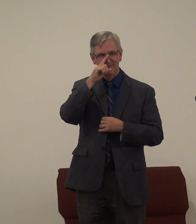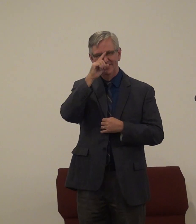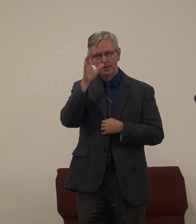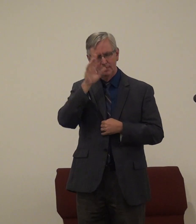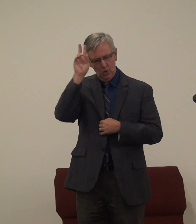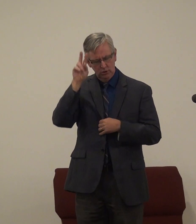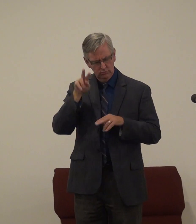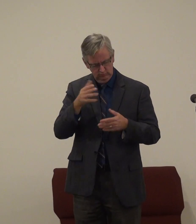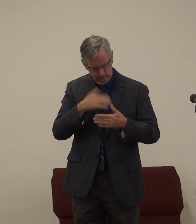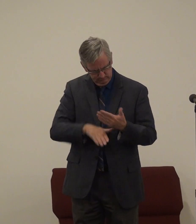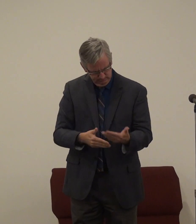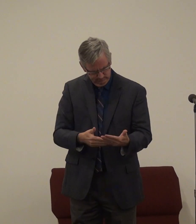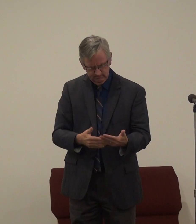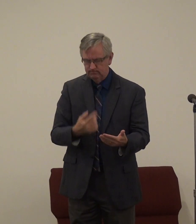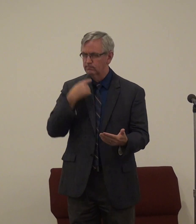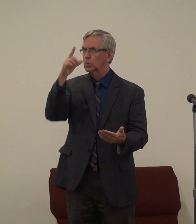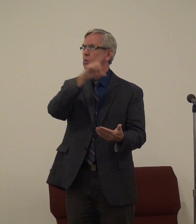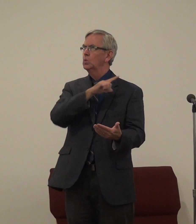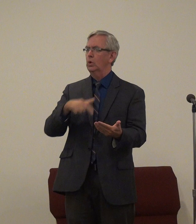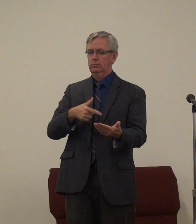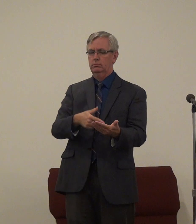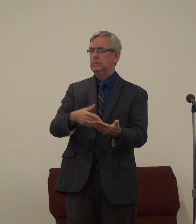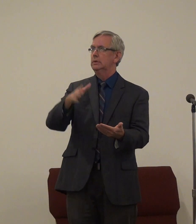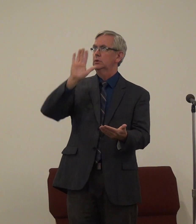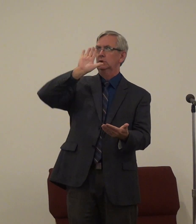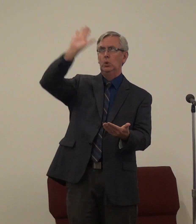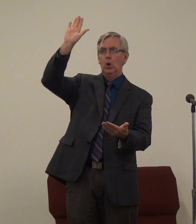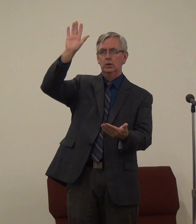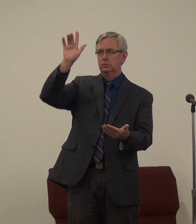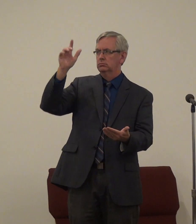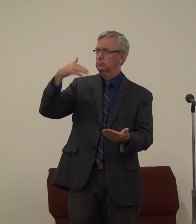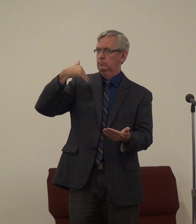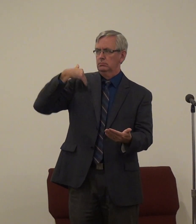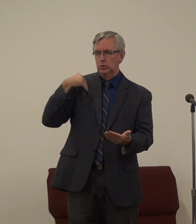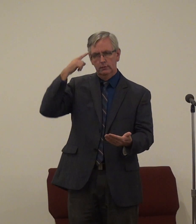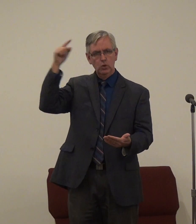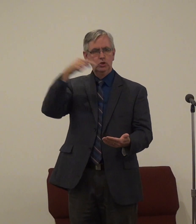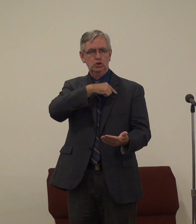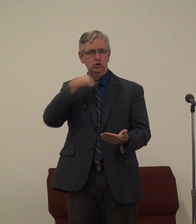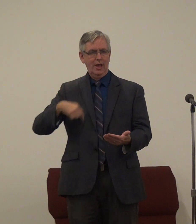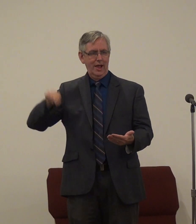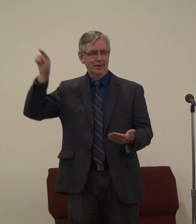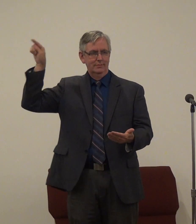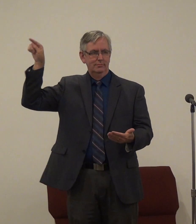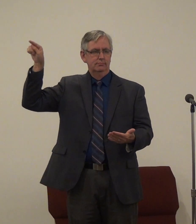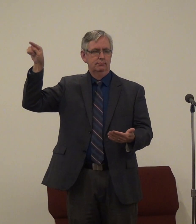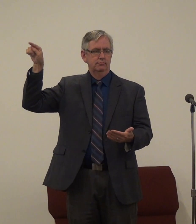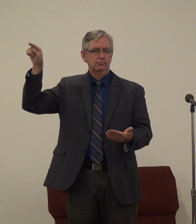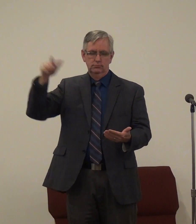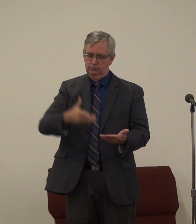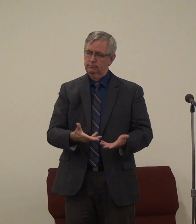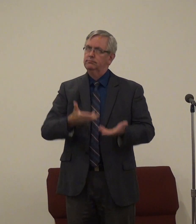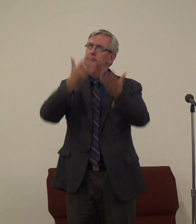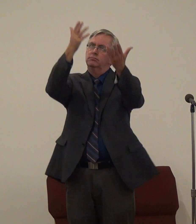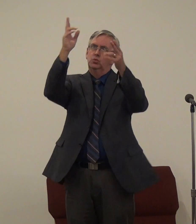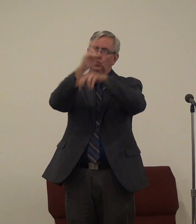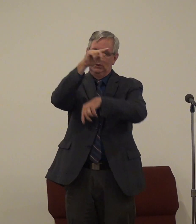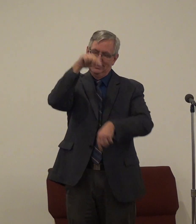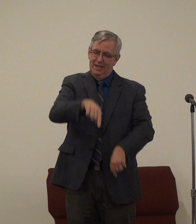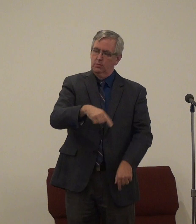Christian parents, and they dedicated him to the Lord. They said, "He is yours." And they had a burden for China,